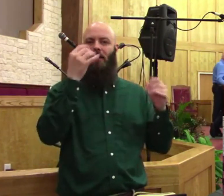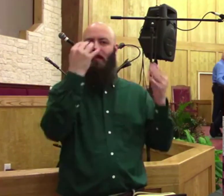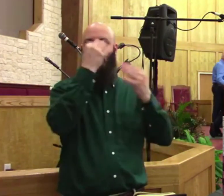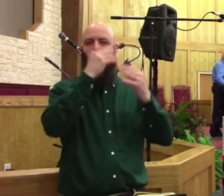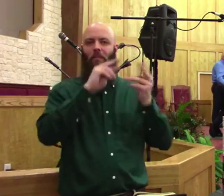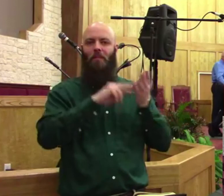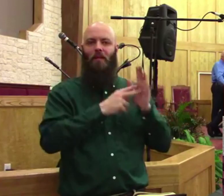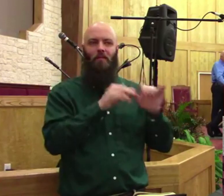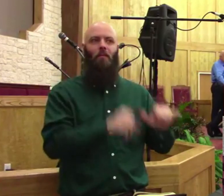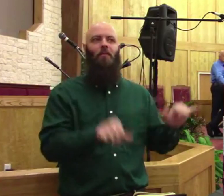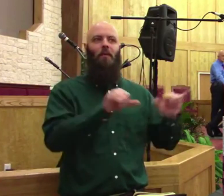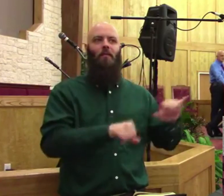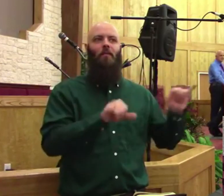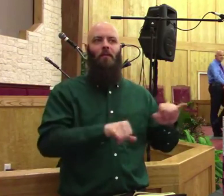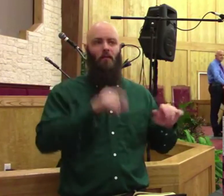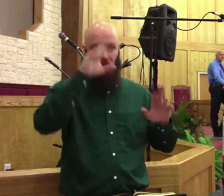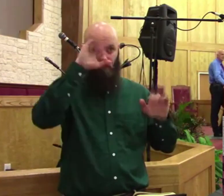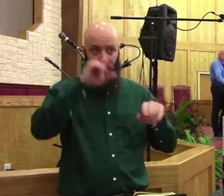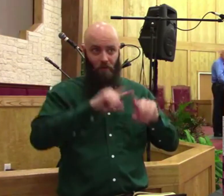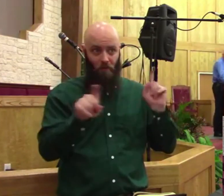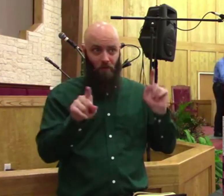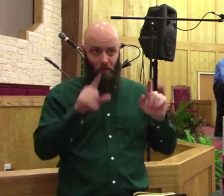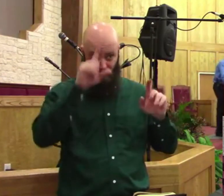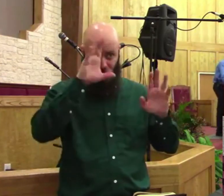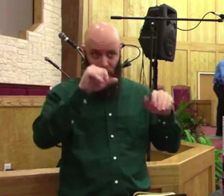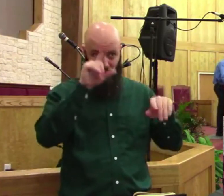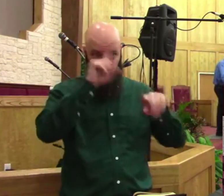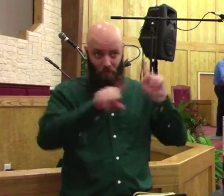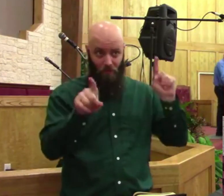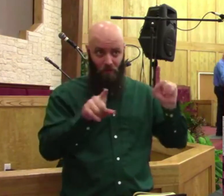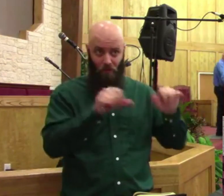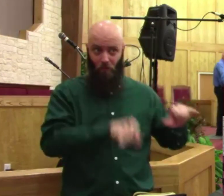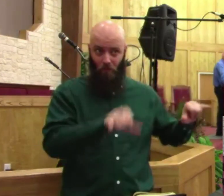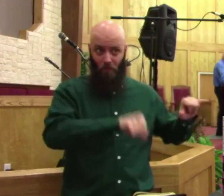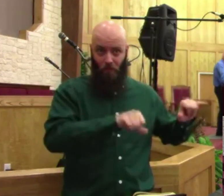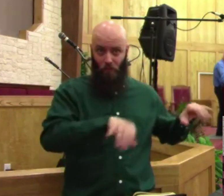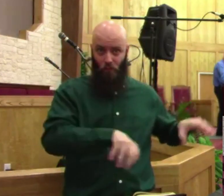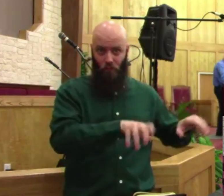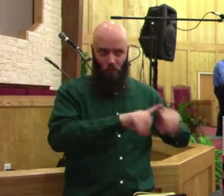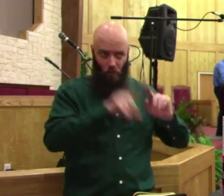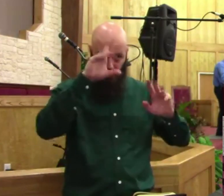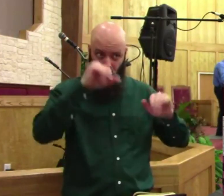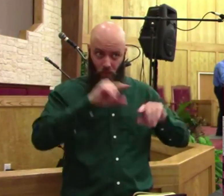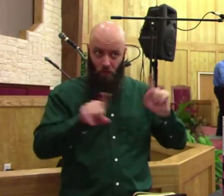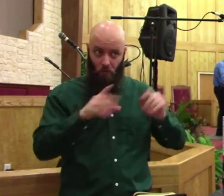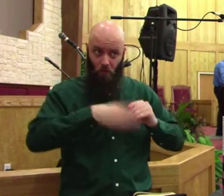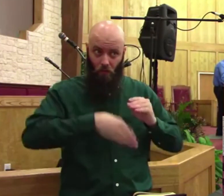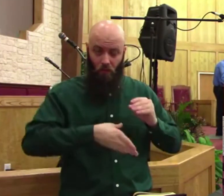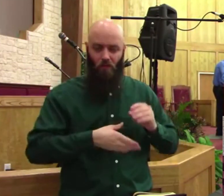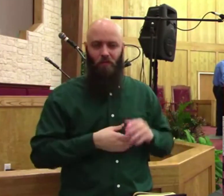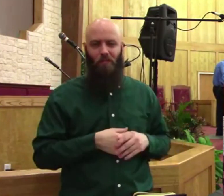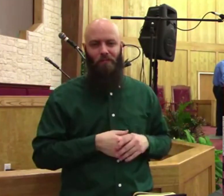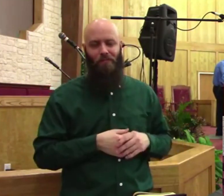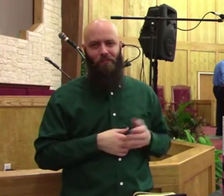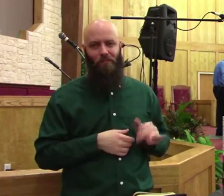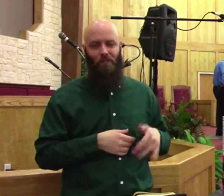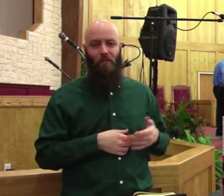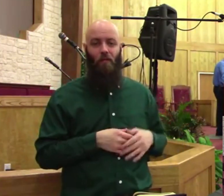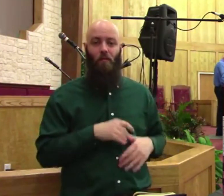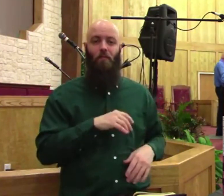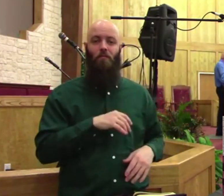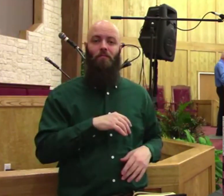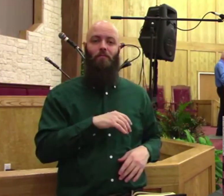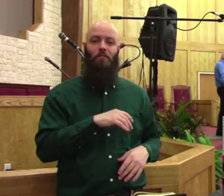different result. Well, here's the insanity of Belshazzar calling in these same guys, and